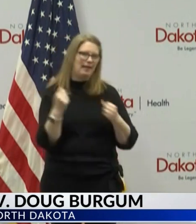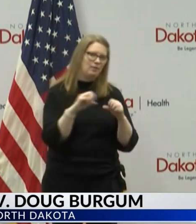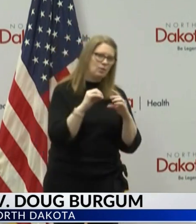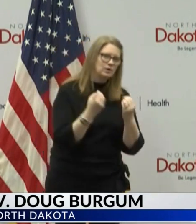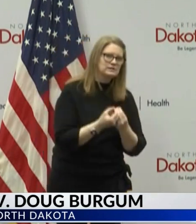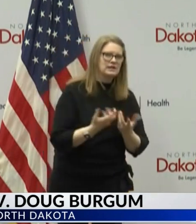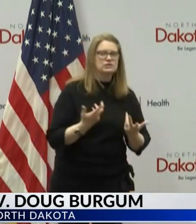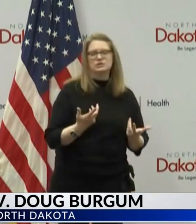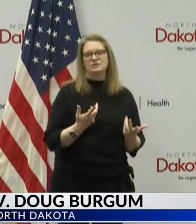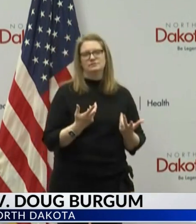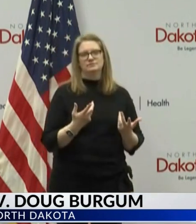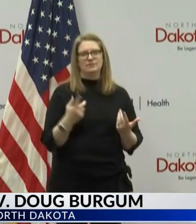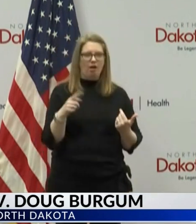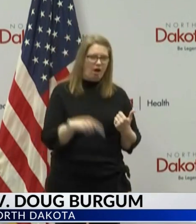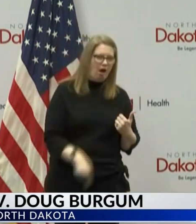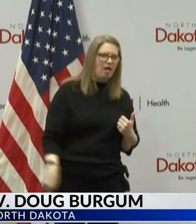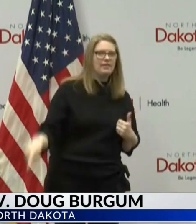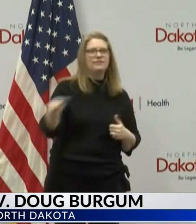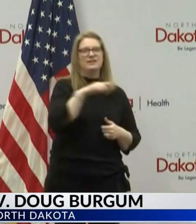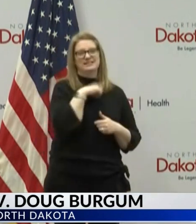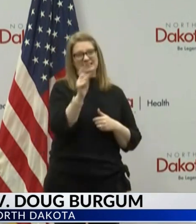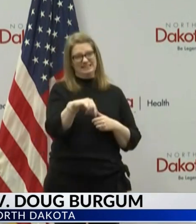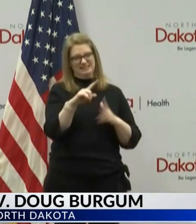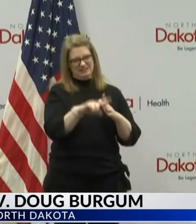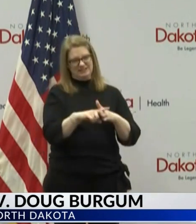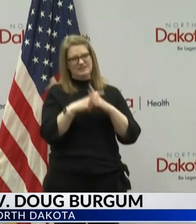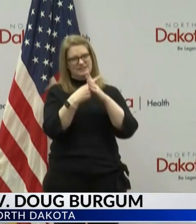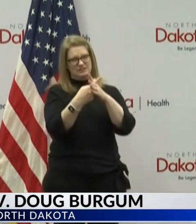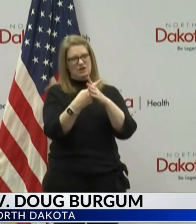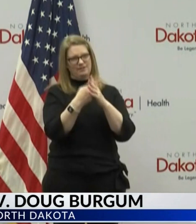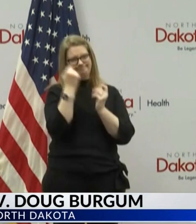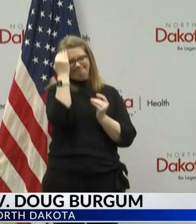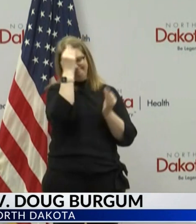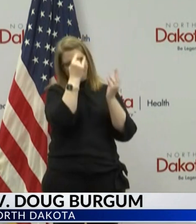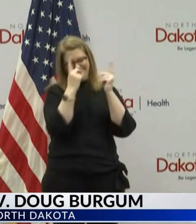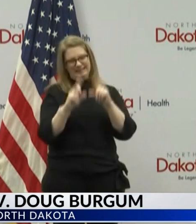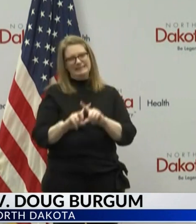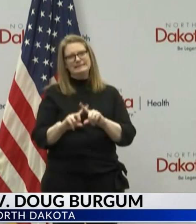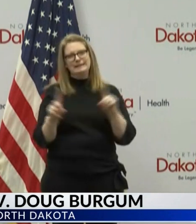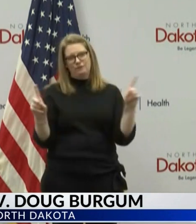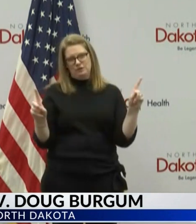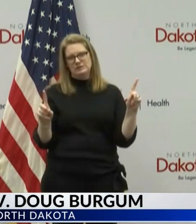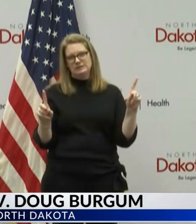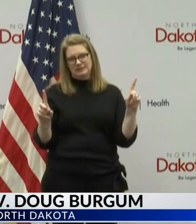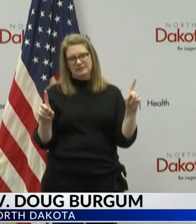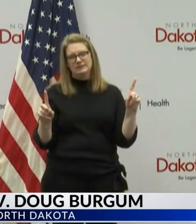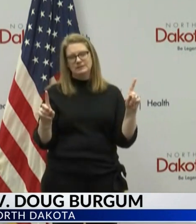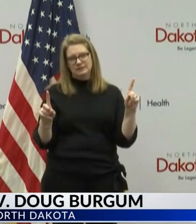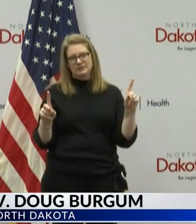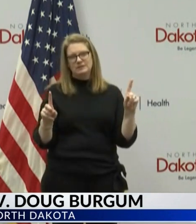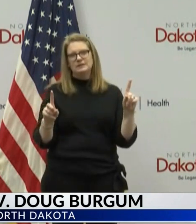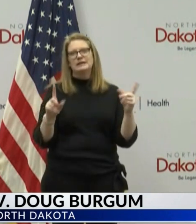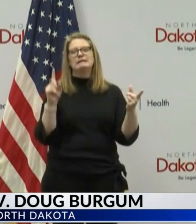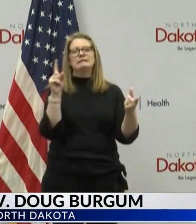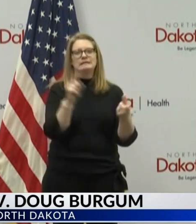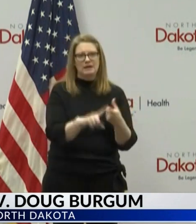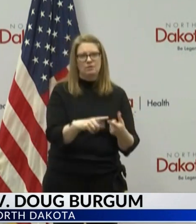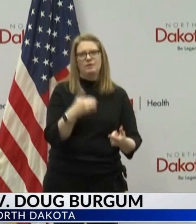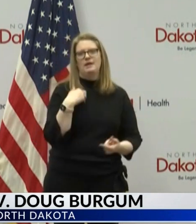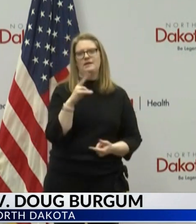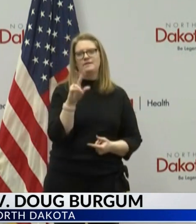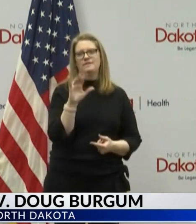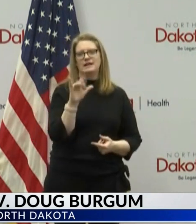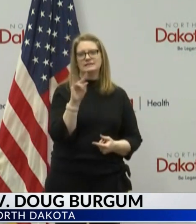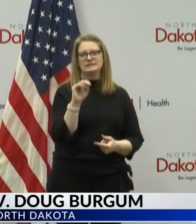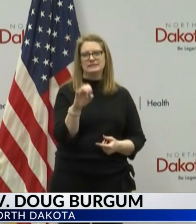school has had to do. Everybody's got to start thinking differently about how you operate until such time when we've got a vaccine. Lane, last